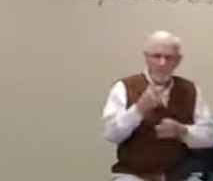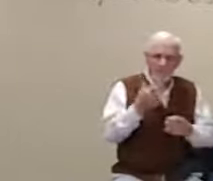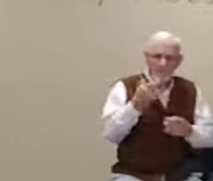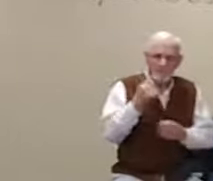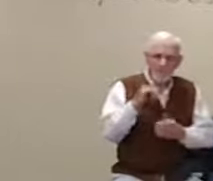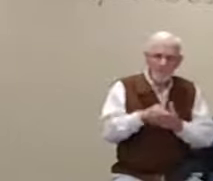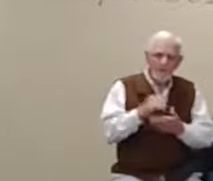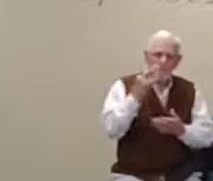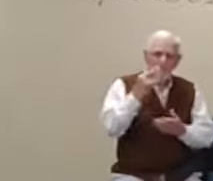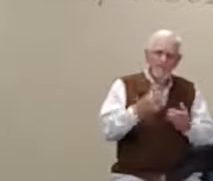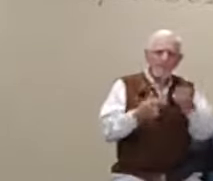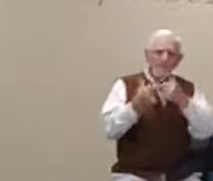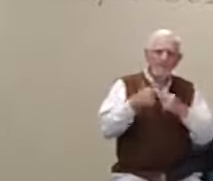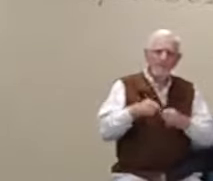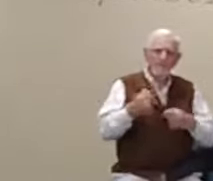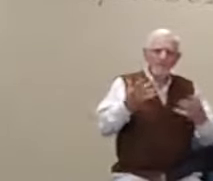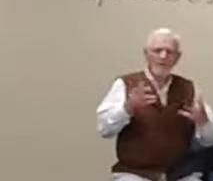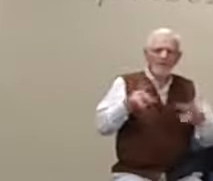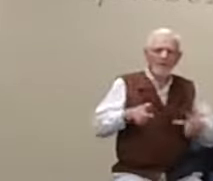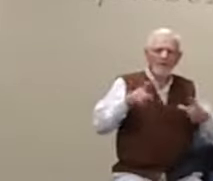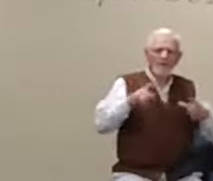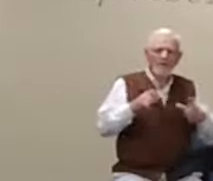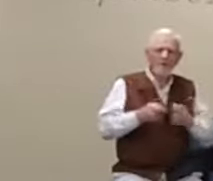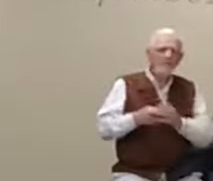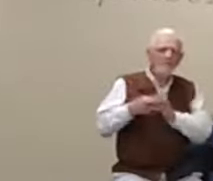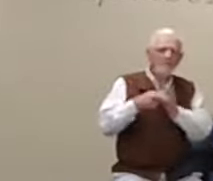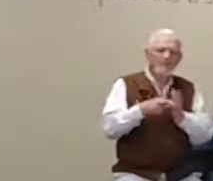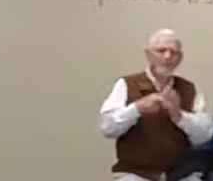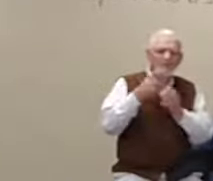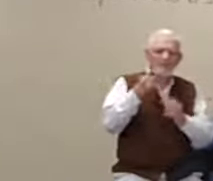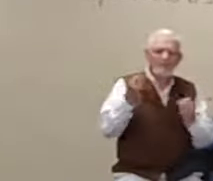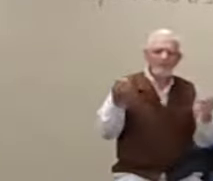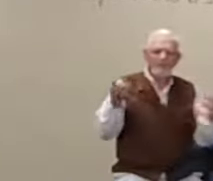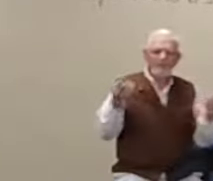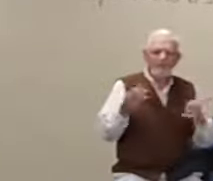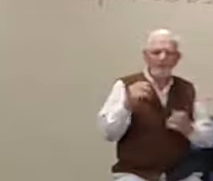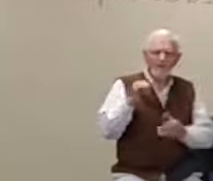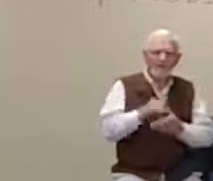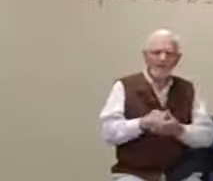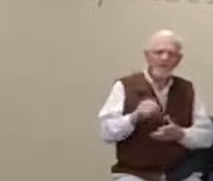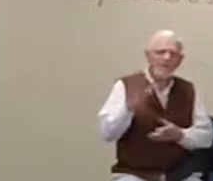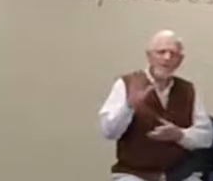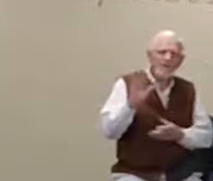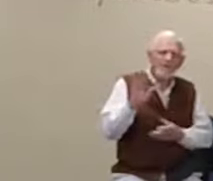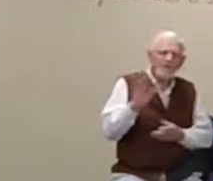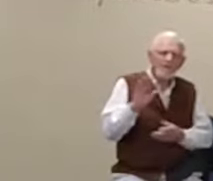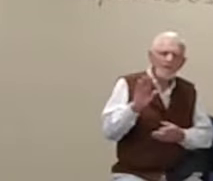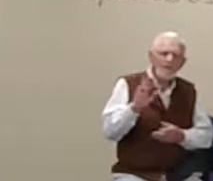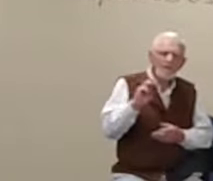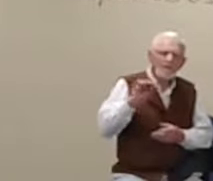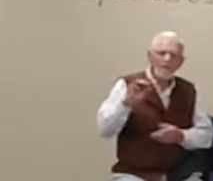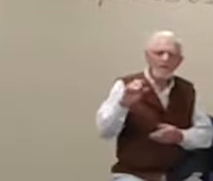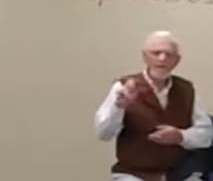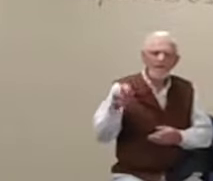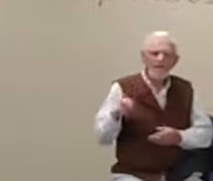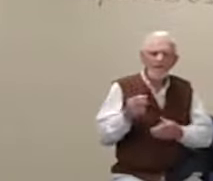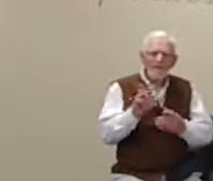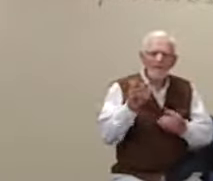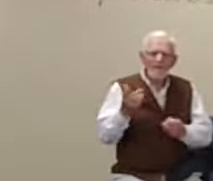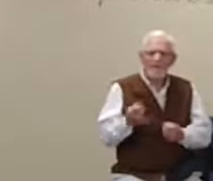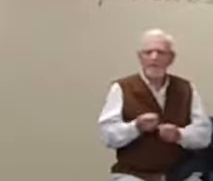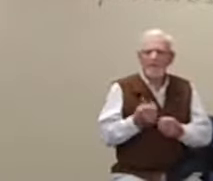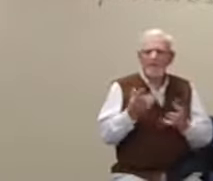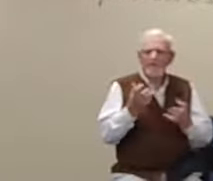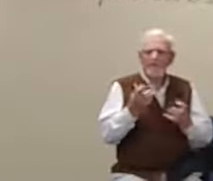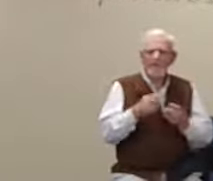came was to give his life a ransom for many? Isn't that what he said? That was his the main thing, you know, of his work and will of the